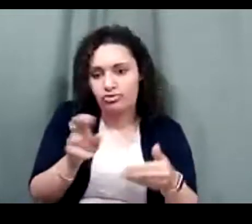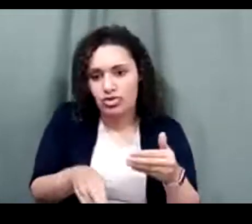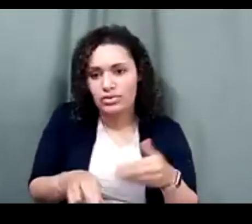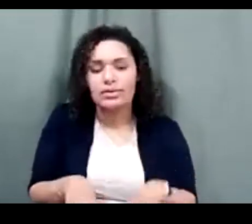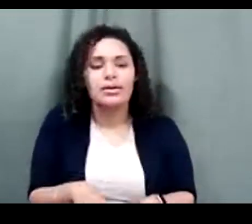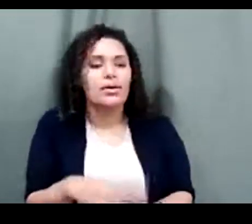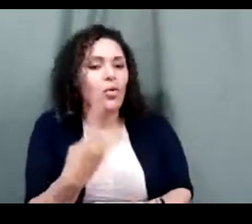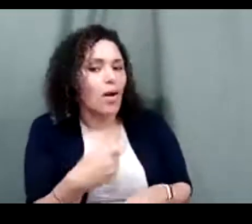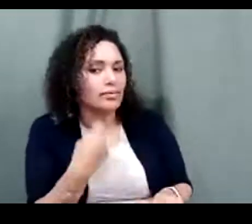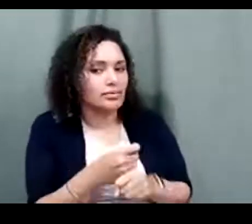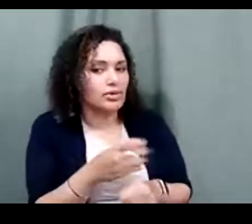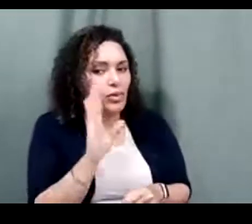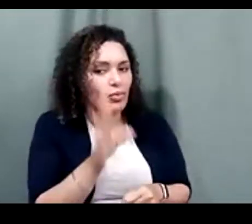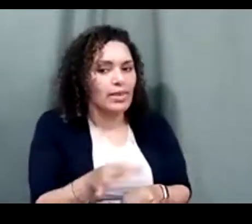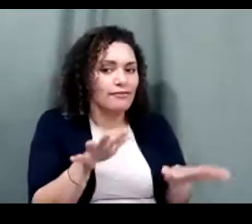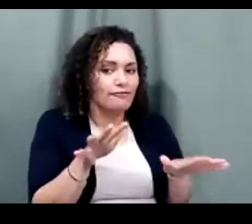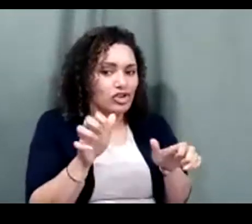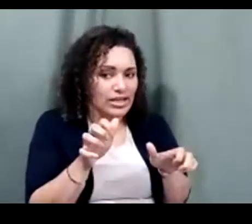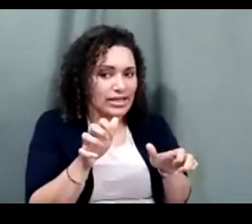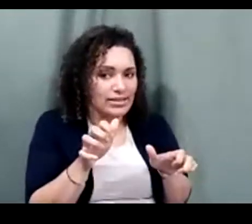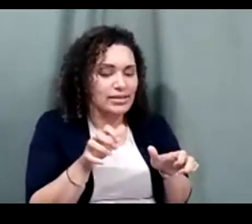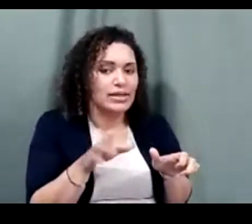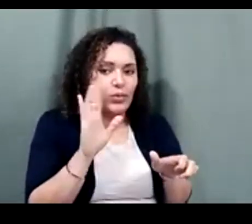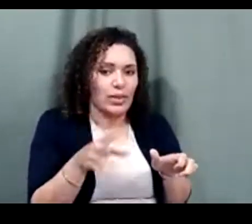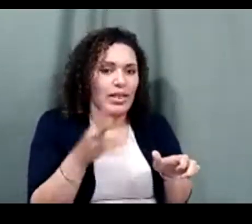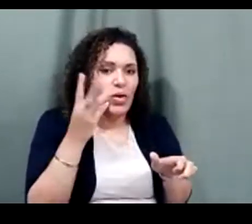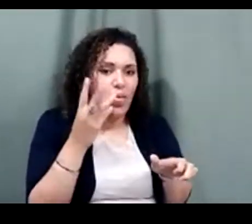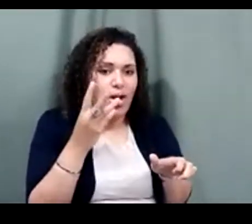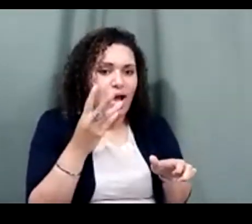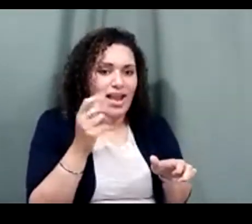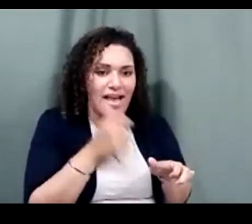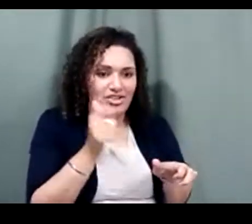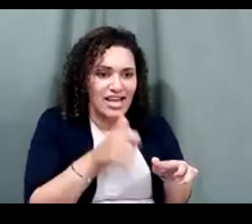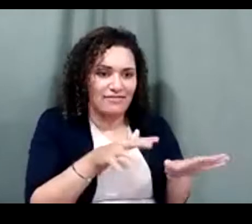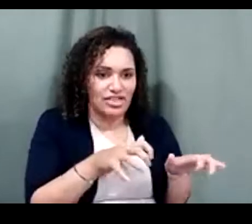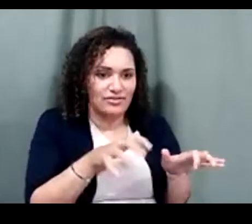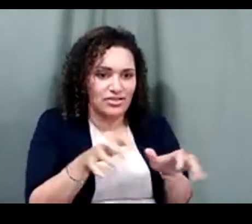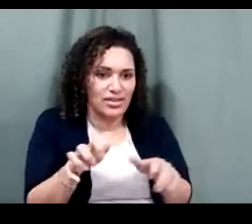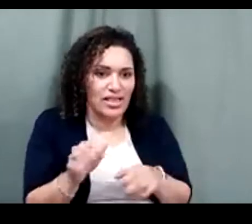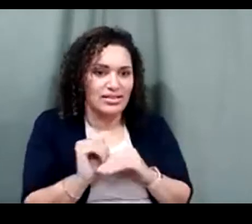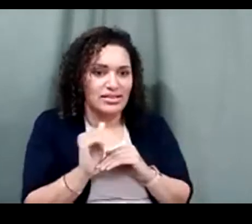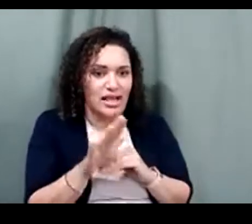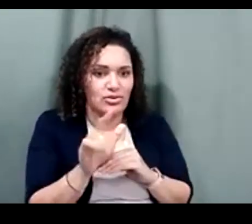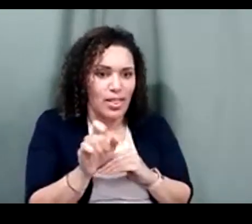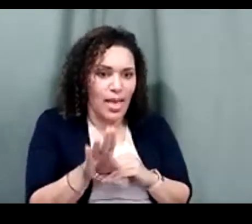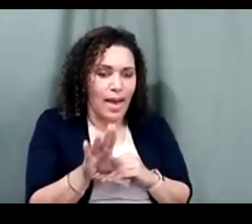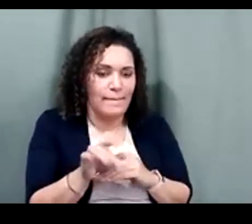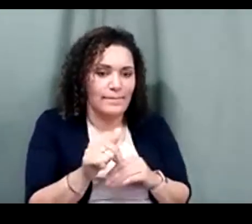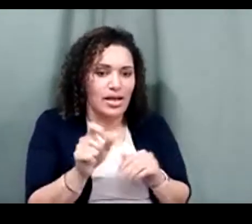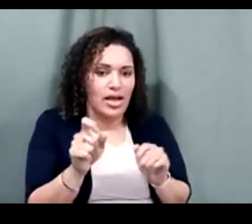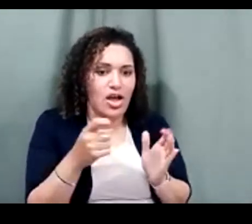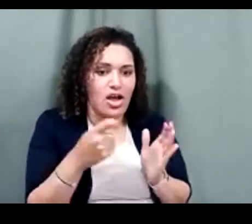these years we're gonna freeze. We're gonna take a wine and take a sample every day and freeze them all and send them off to a lab, and probably cost us a